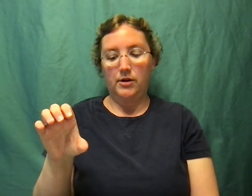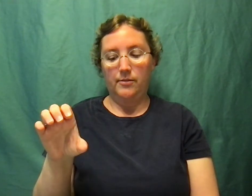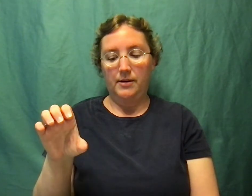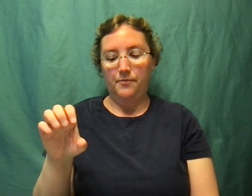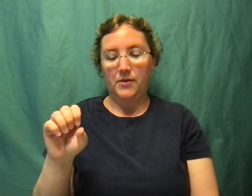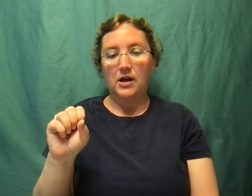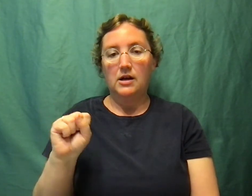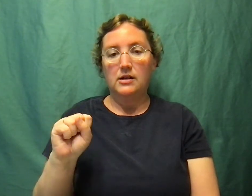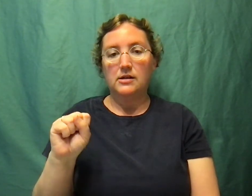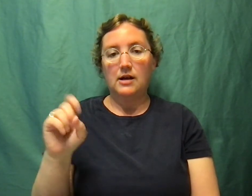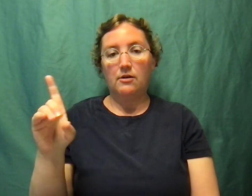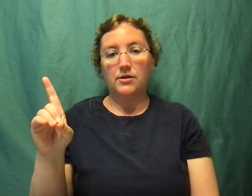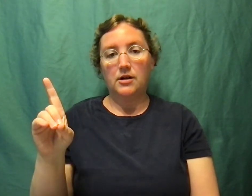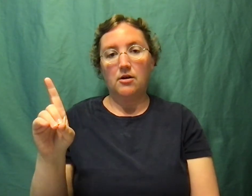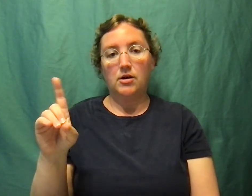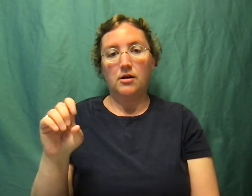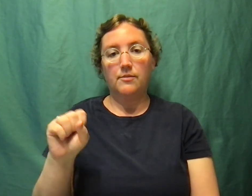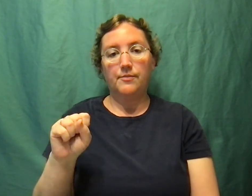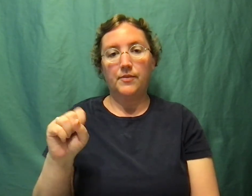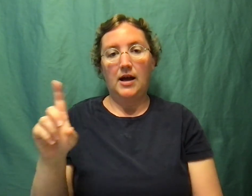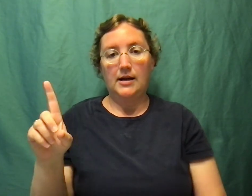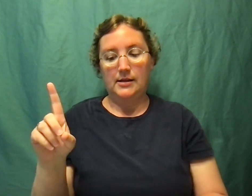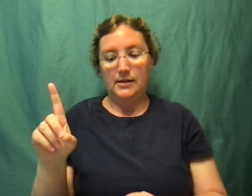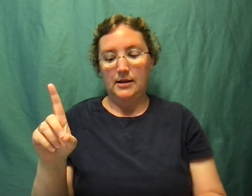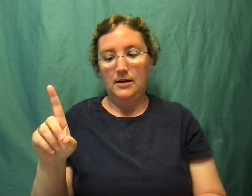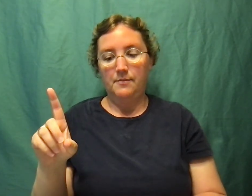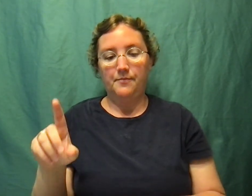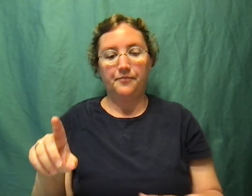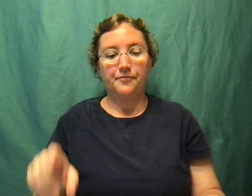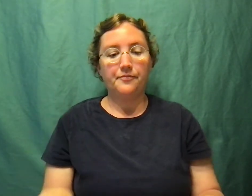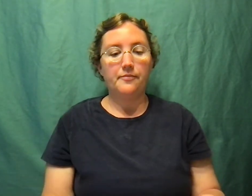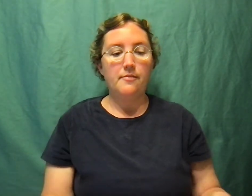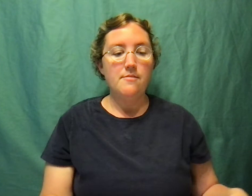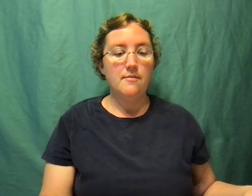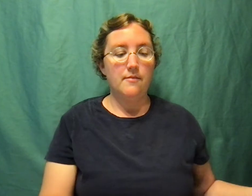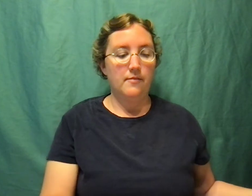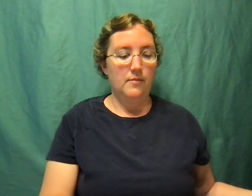bit. South Dakota, S-D.